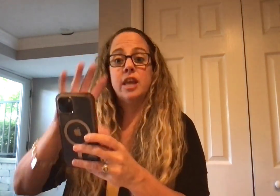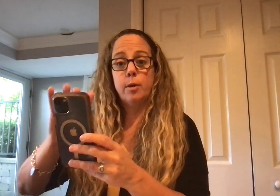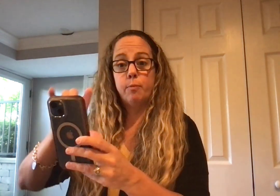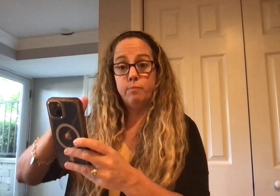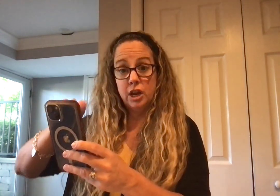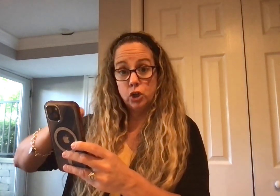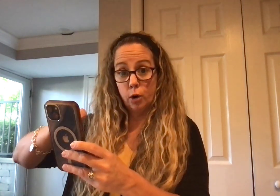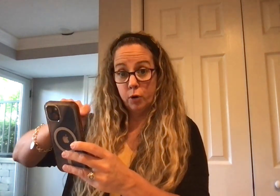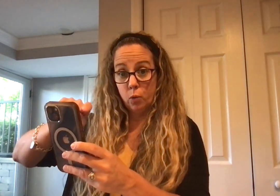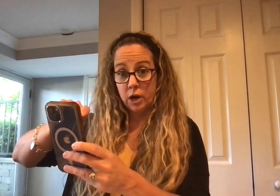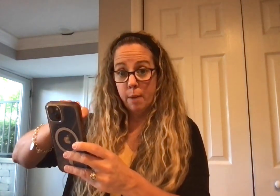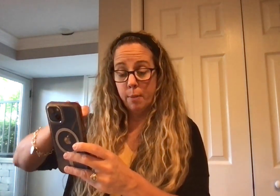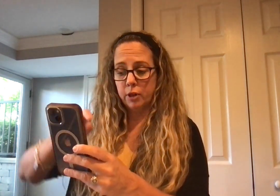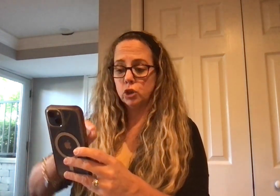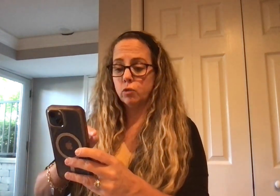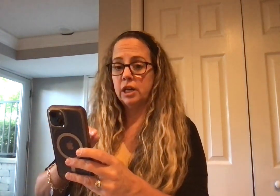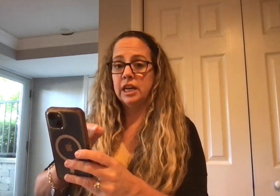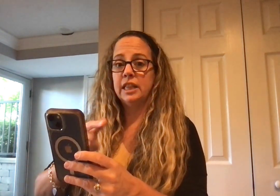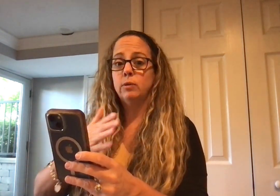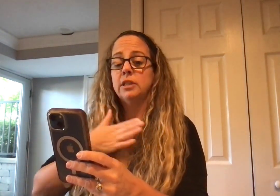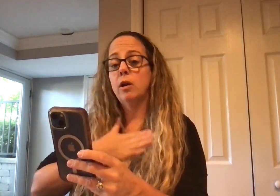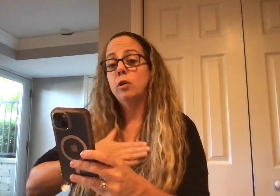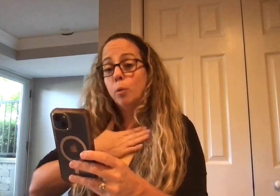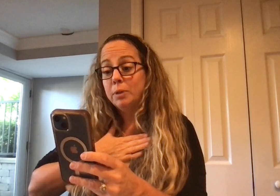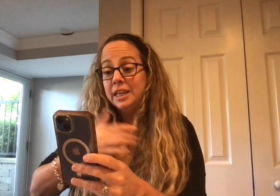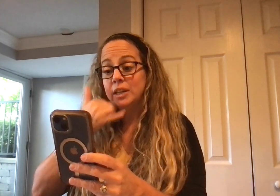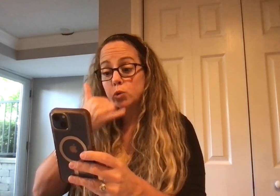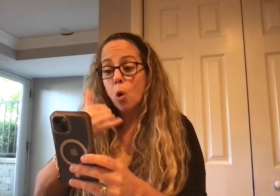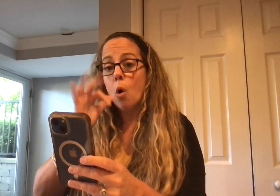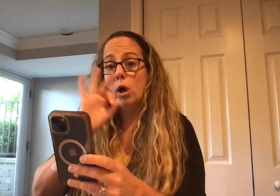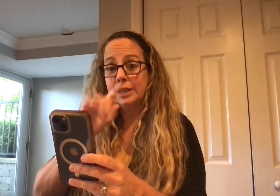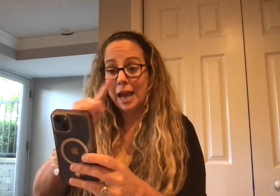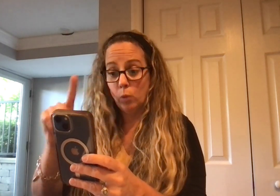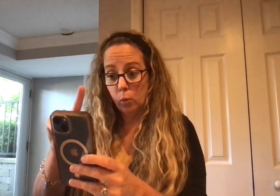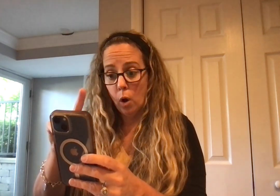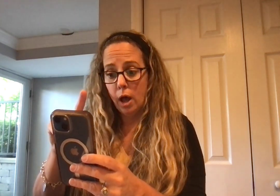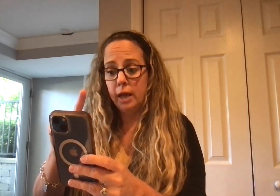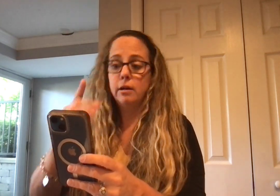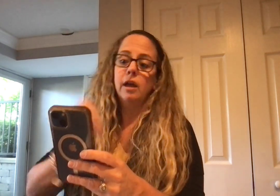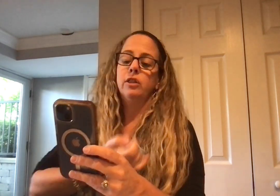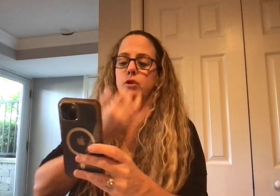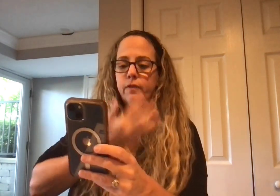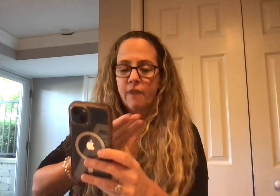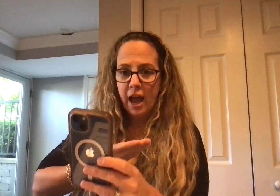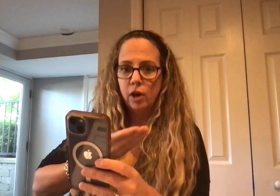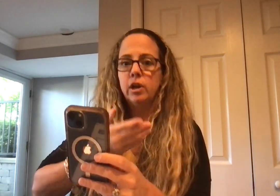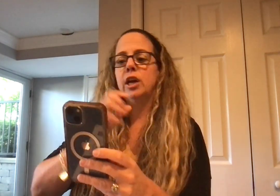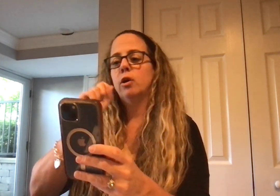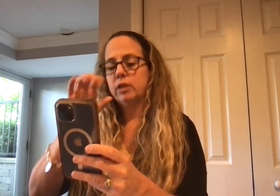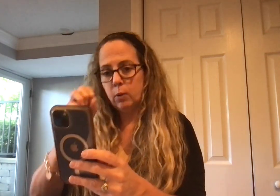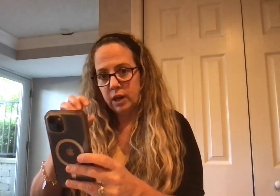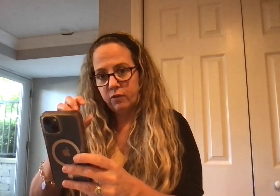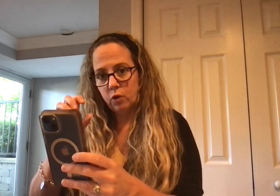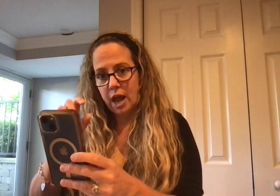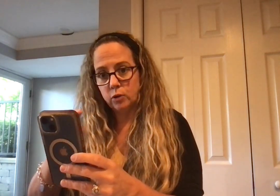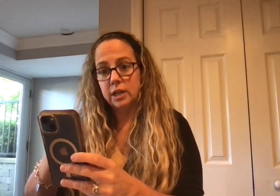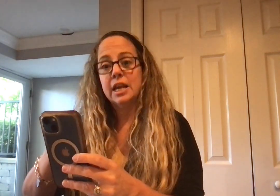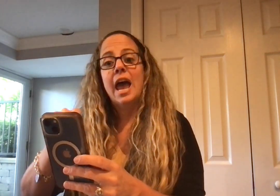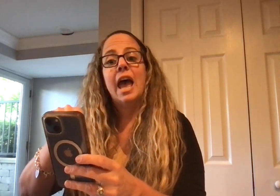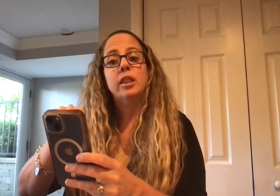an interpreter would come up on the screen and they would say, please call 911. There's a fire here. They would give their address. And the